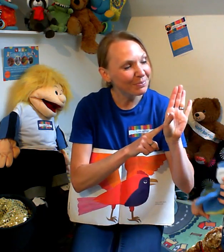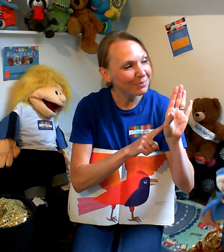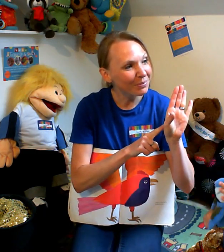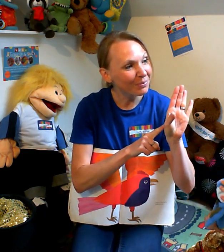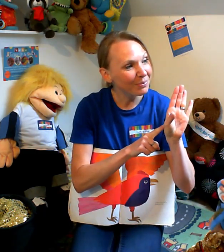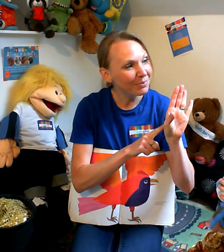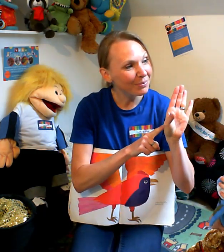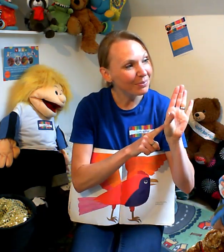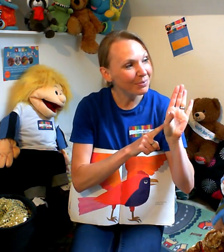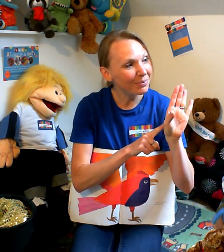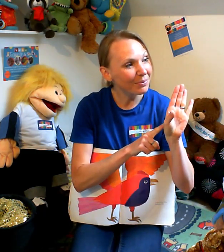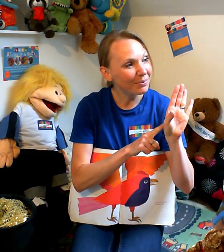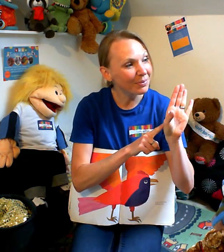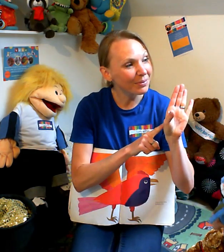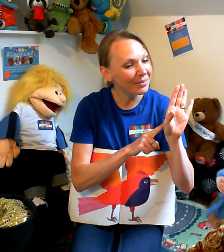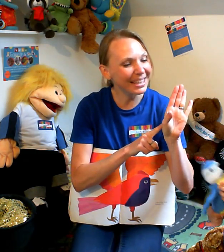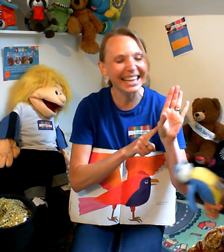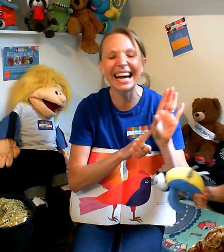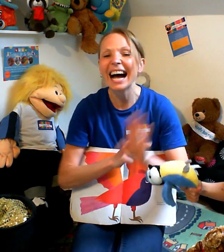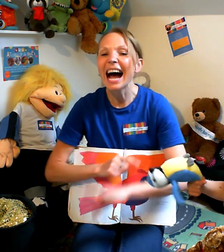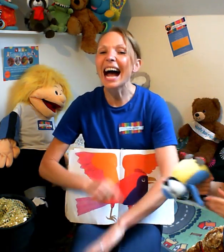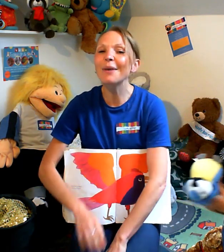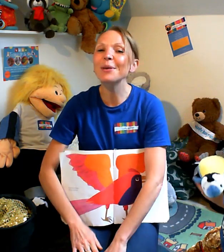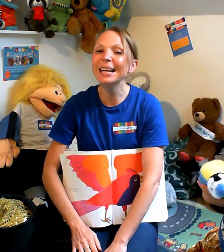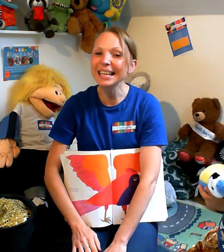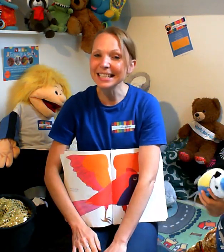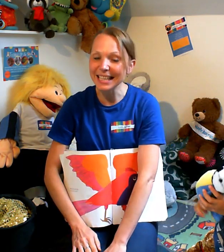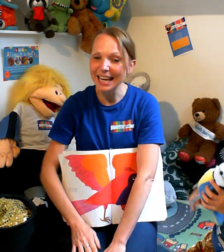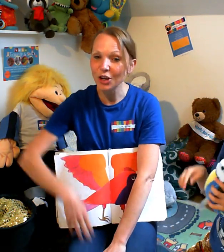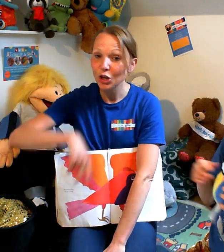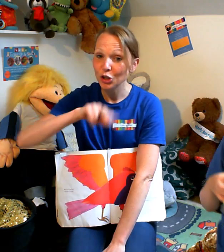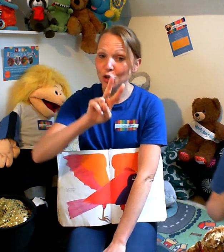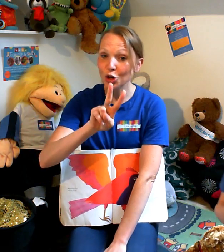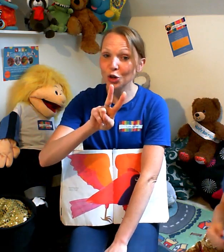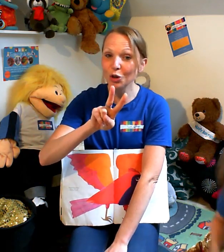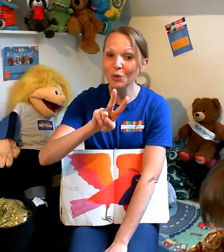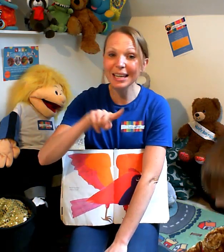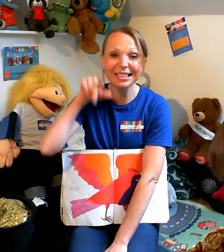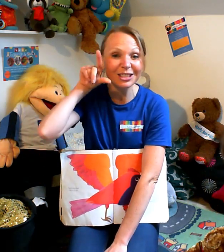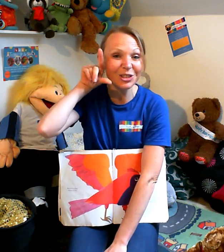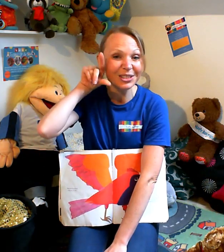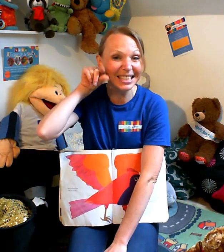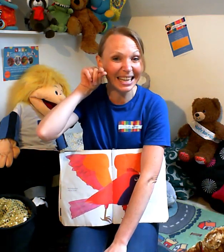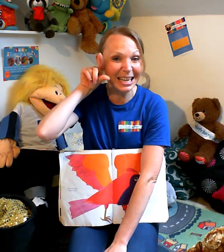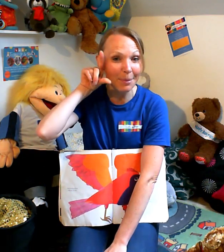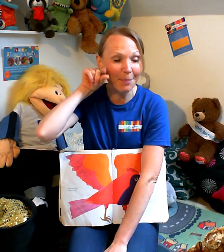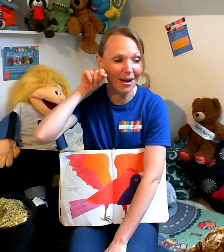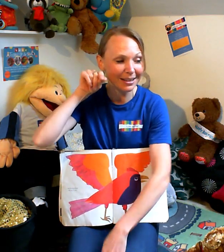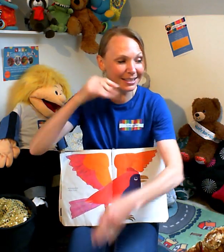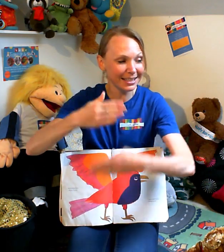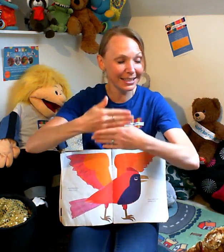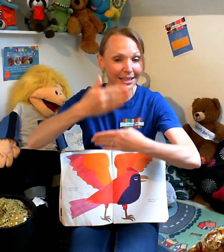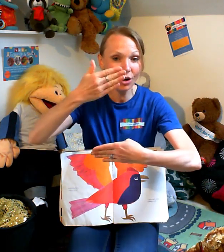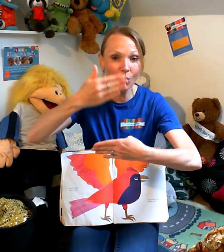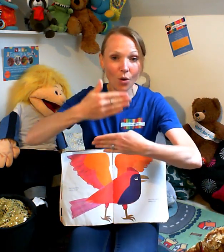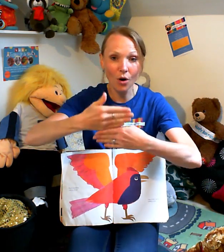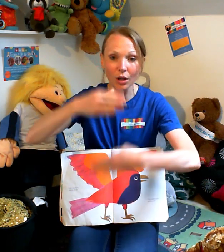of green. And we're going to sing two little ducky birds sitting on a wall.